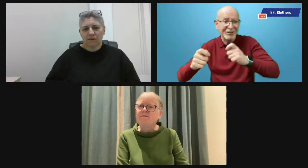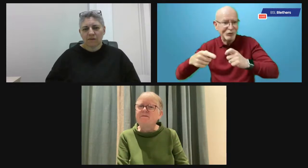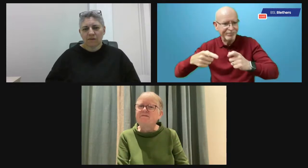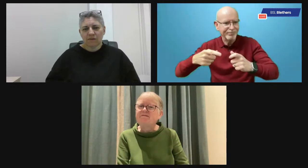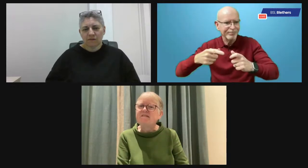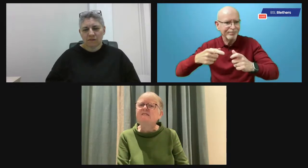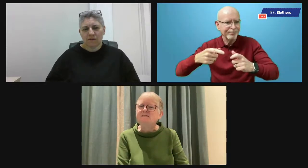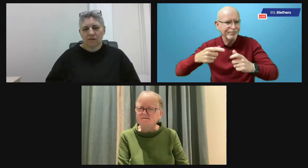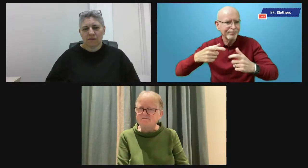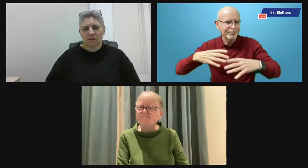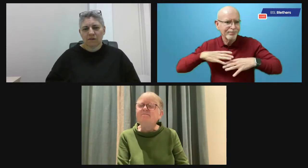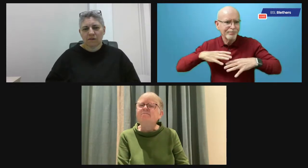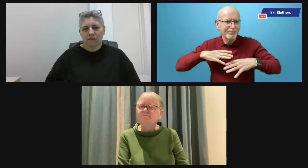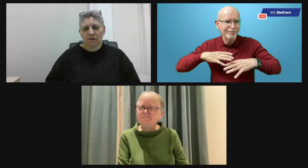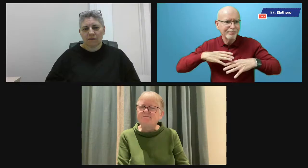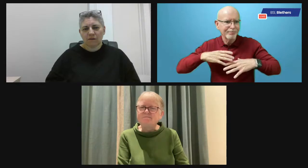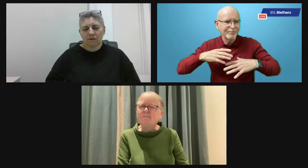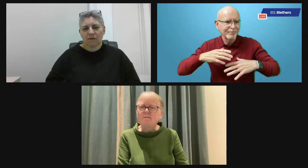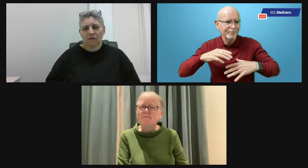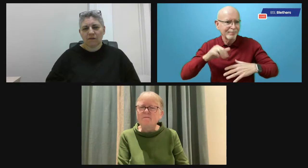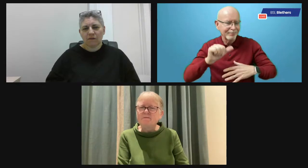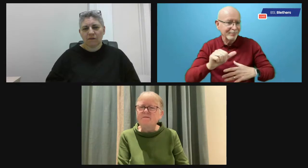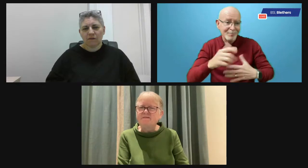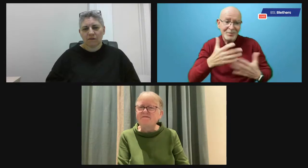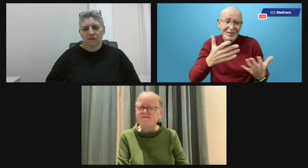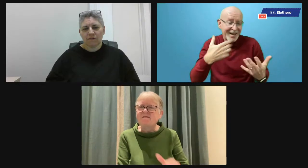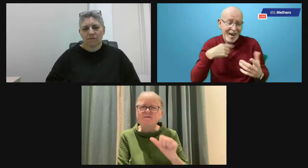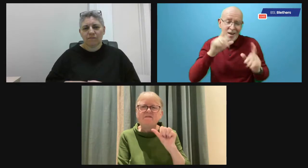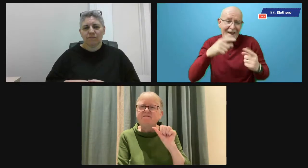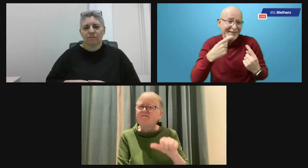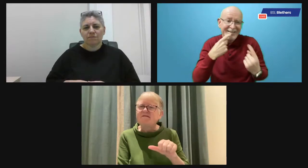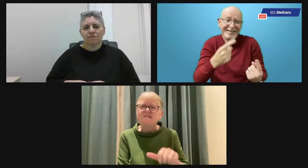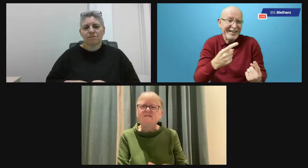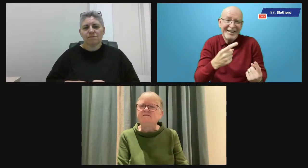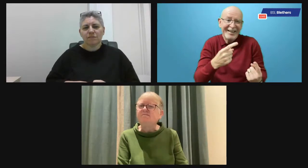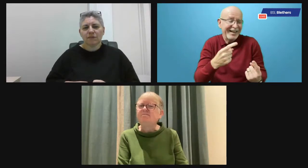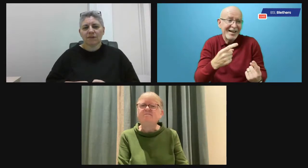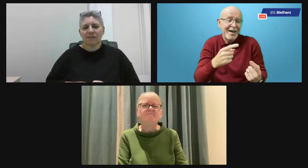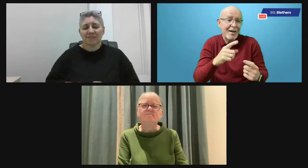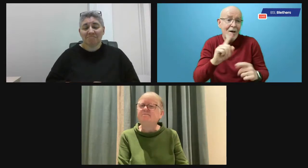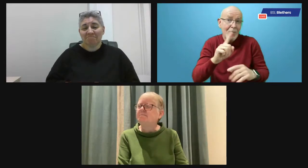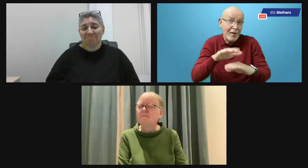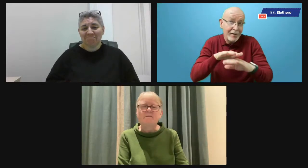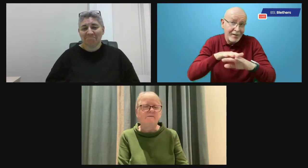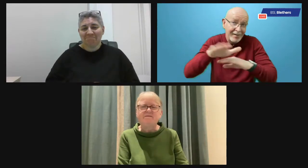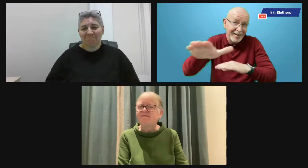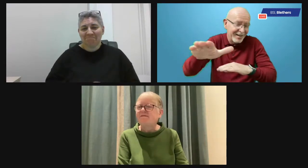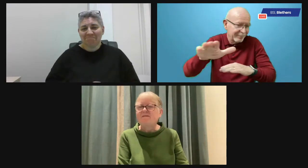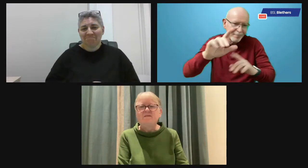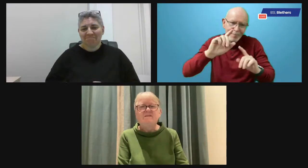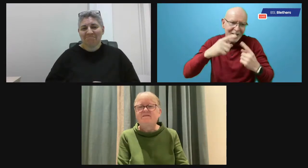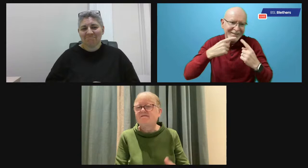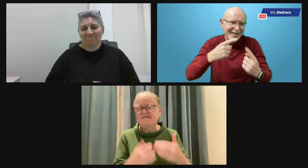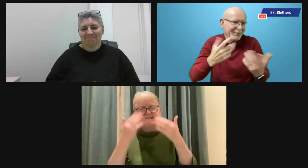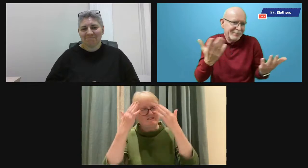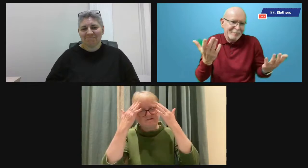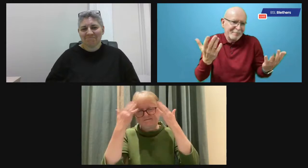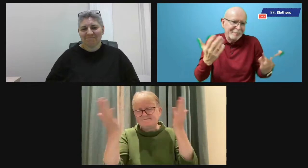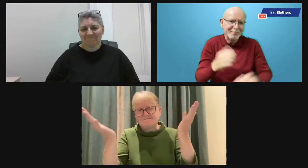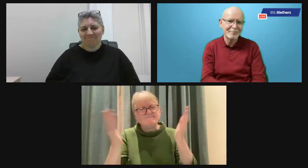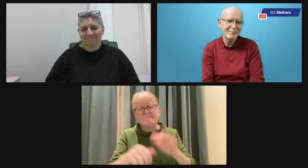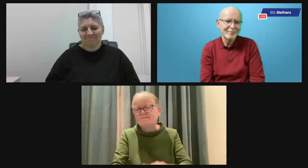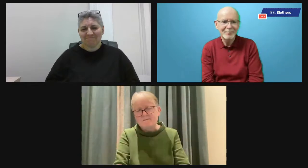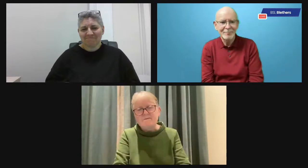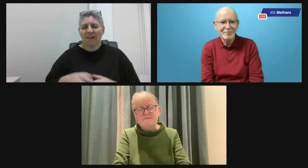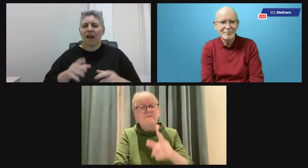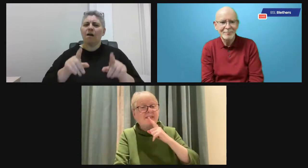be, and we have to be able to adapt and change that and be up for that challenge.